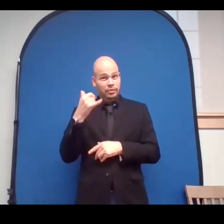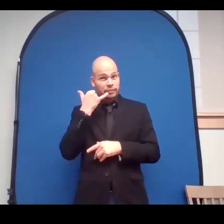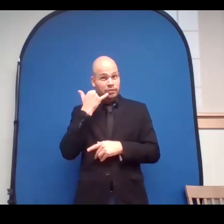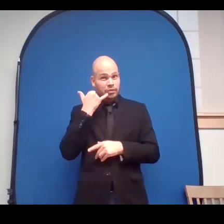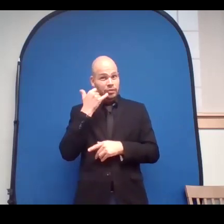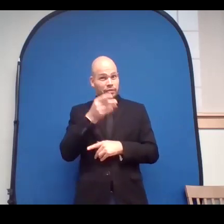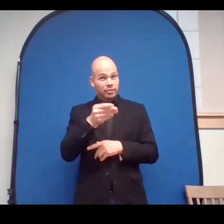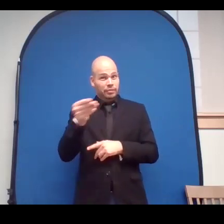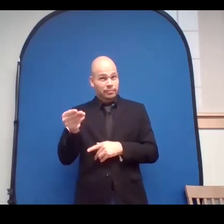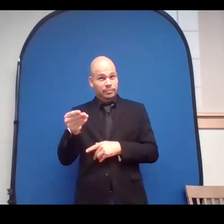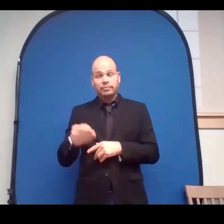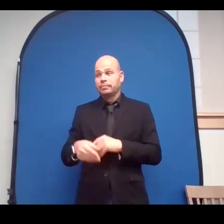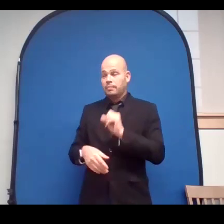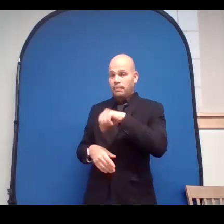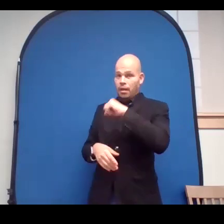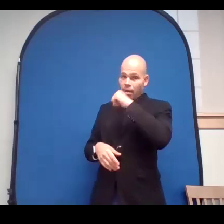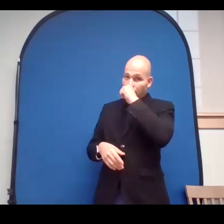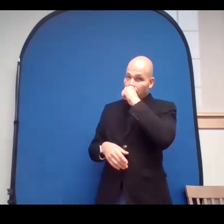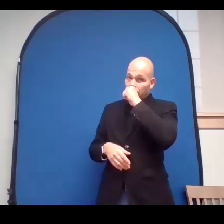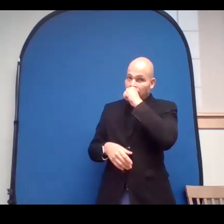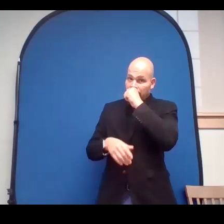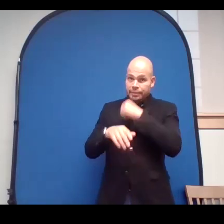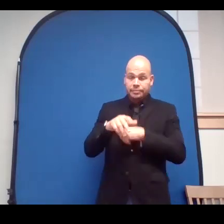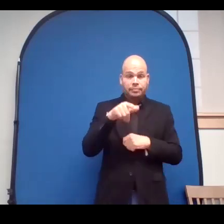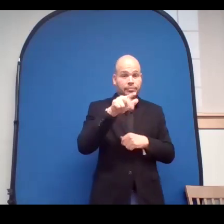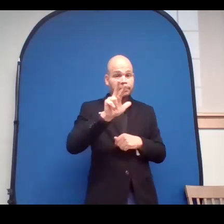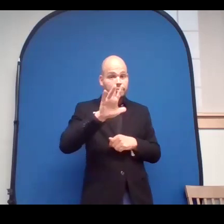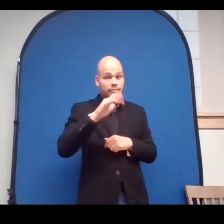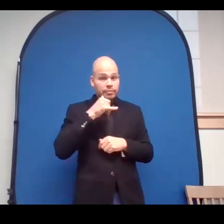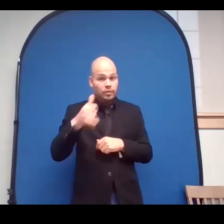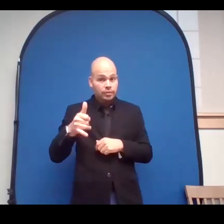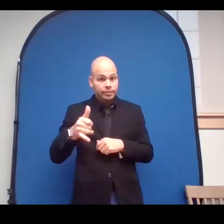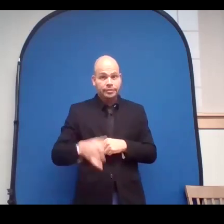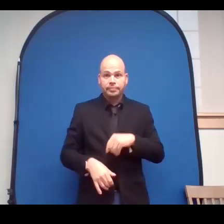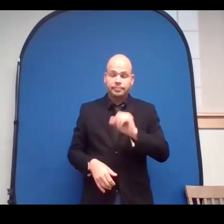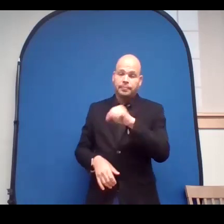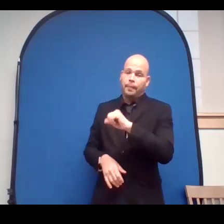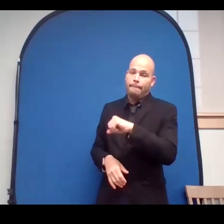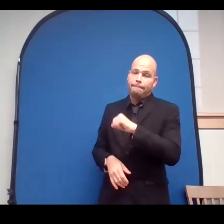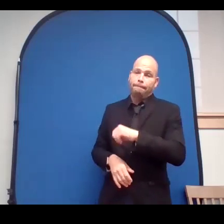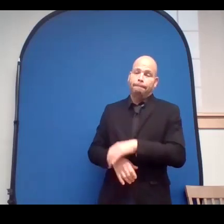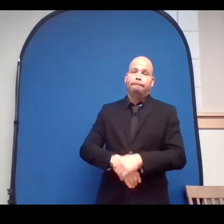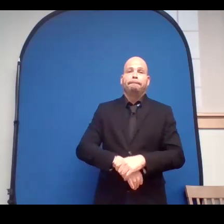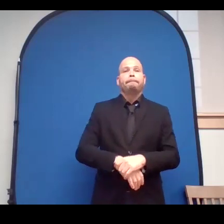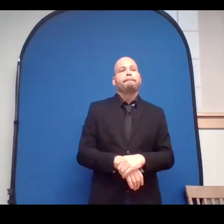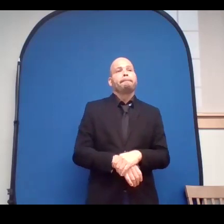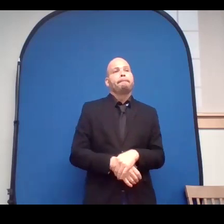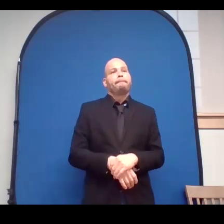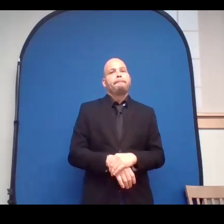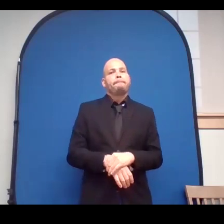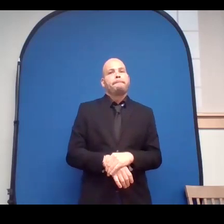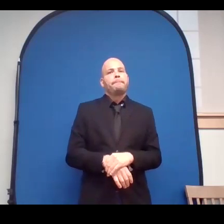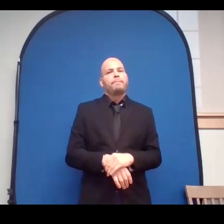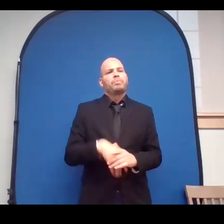approximately 10:35 on September 16th? Yes, I did. And what did you tell